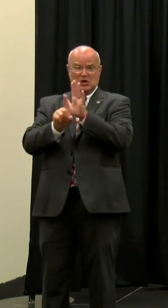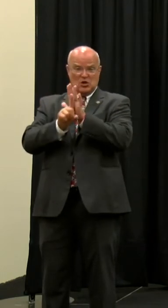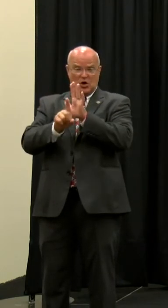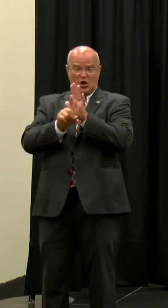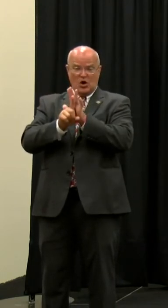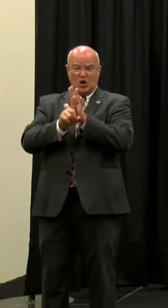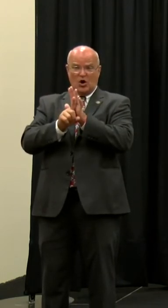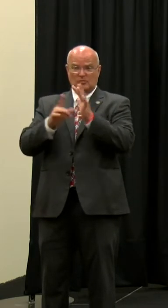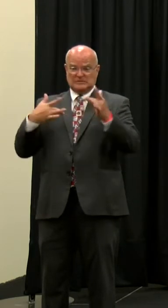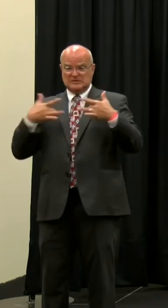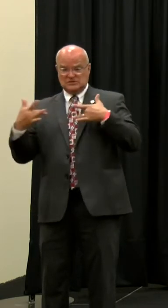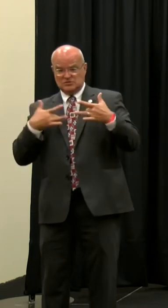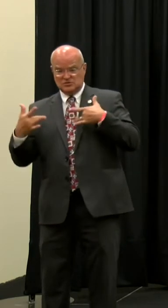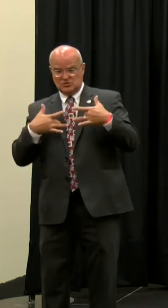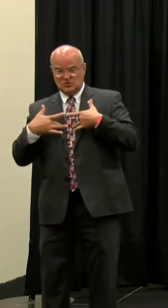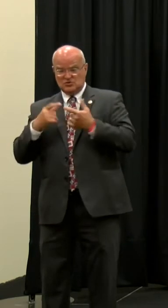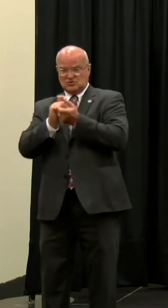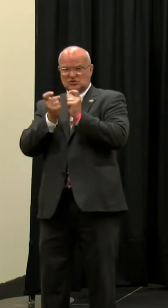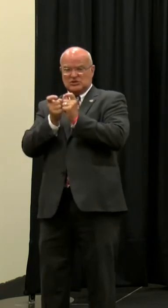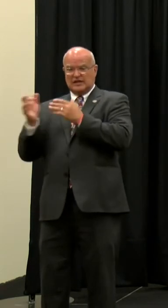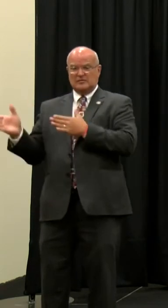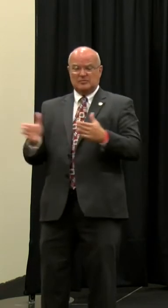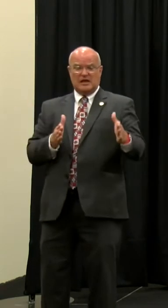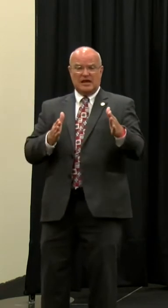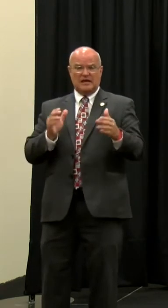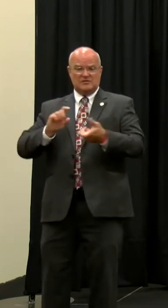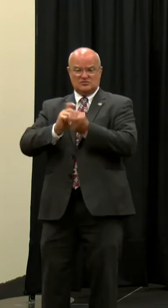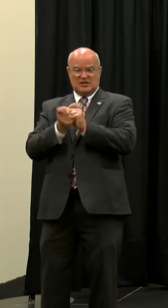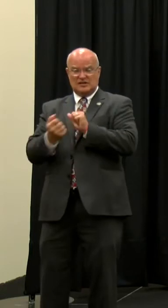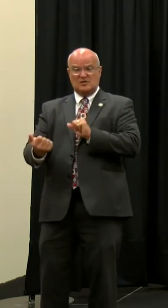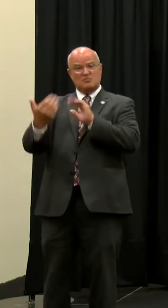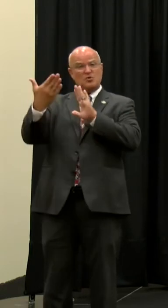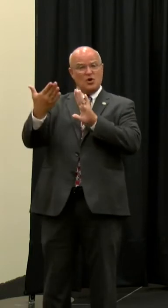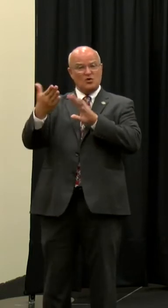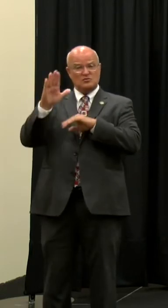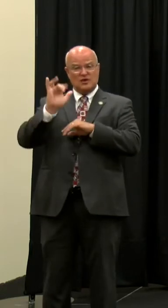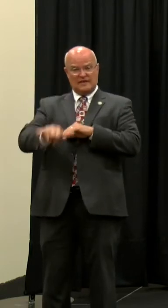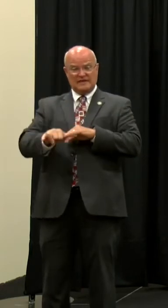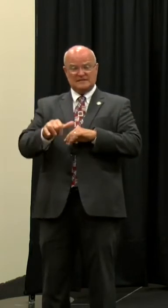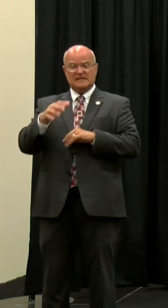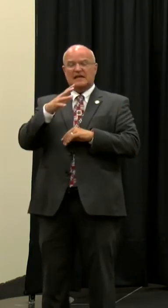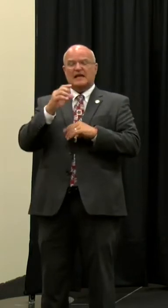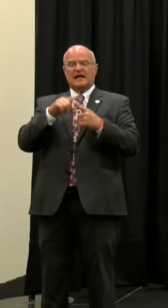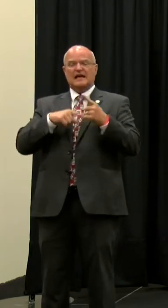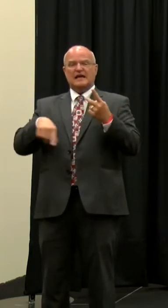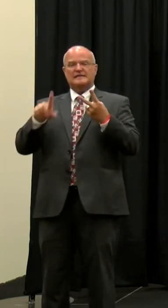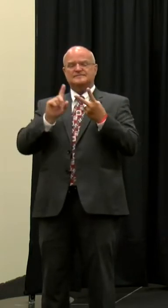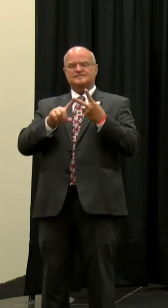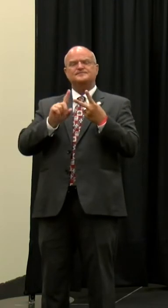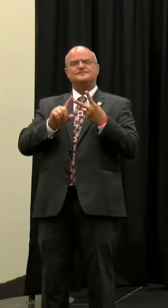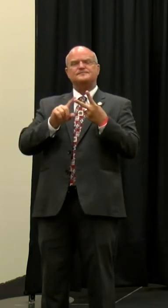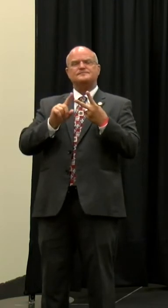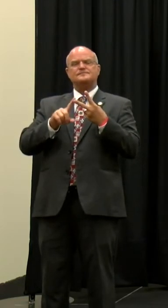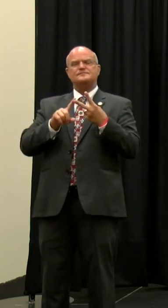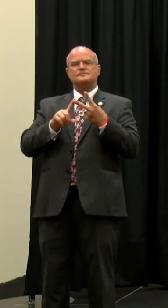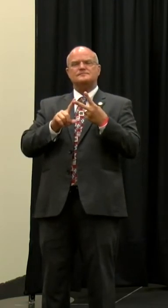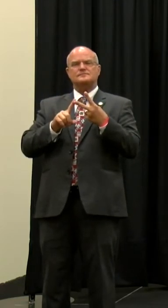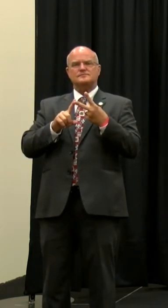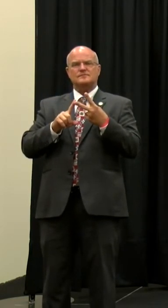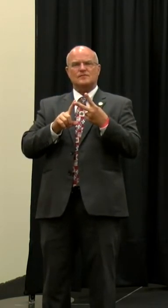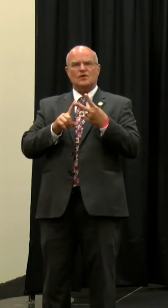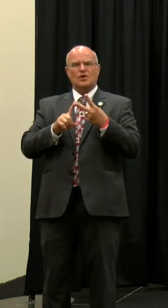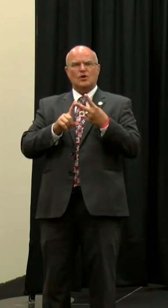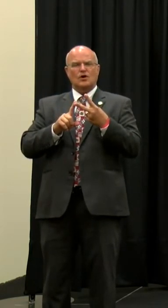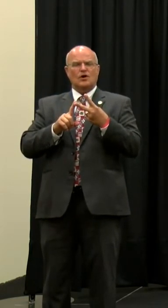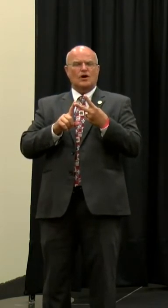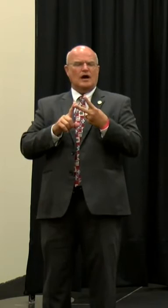at changing strategy or changing the approach on this? And the second question I had was,